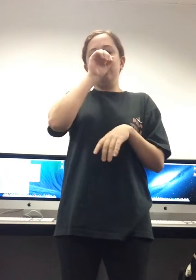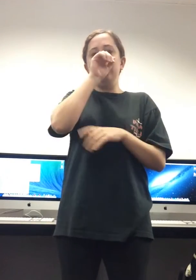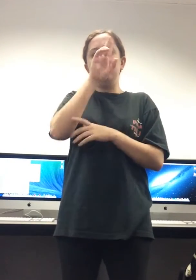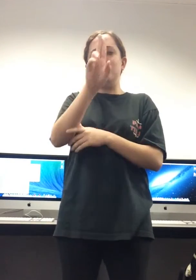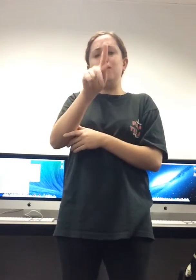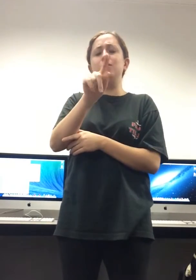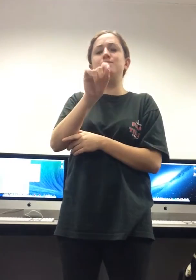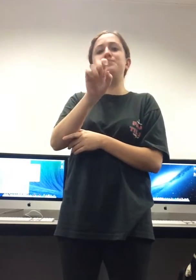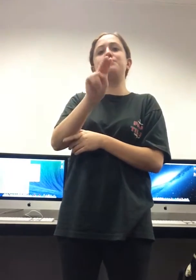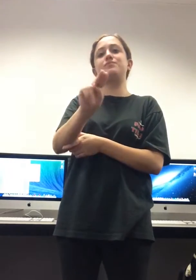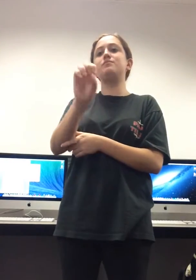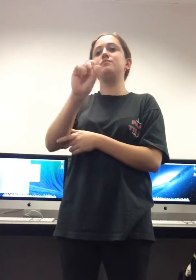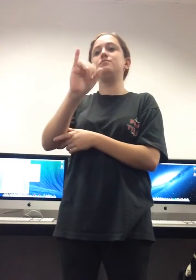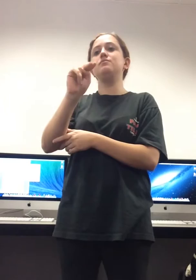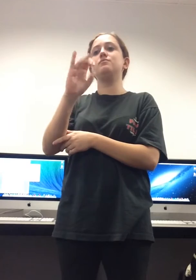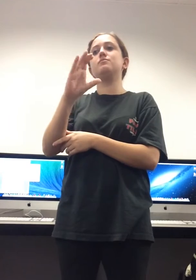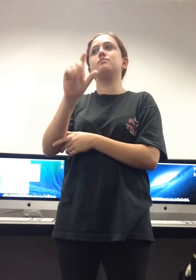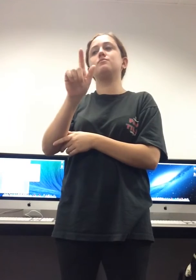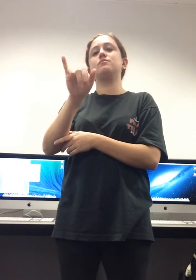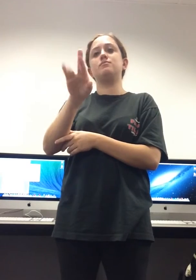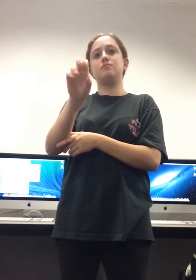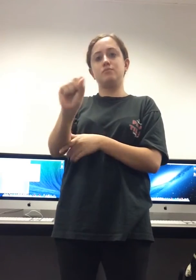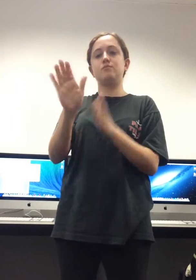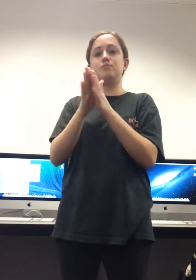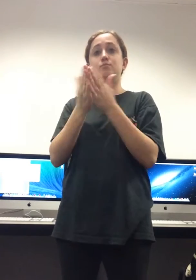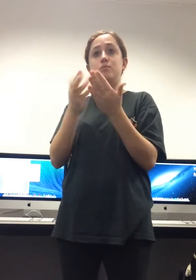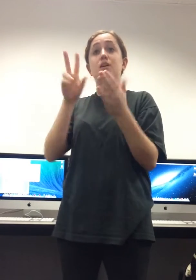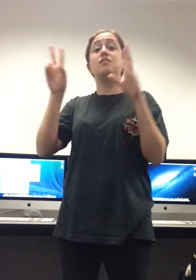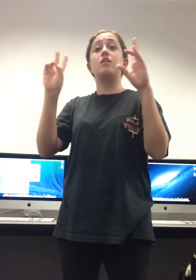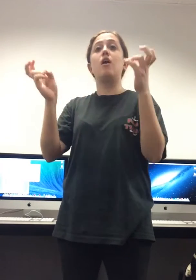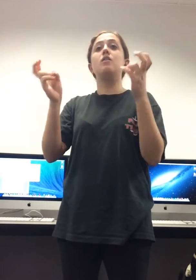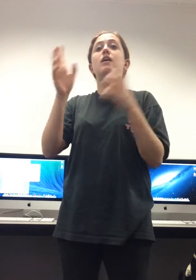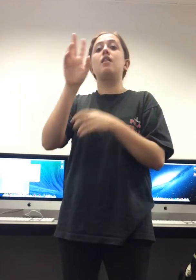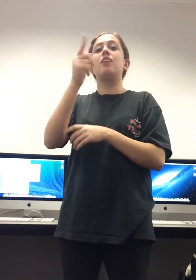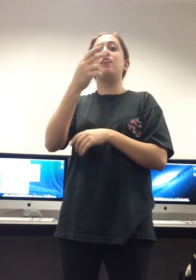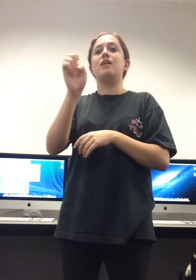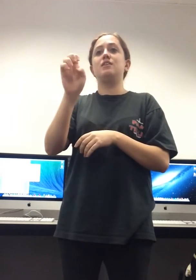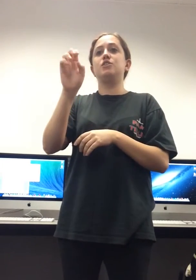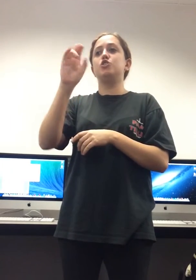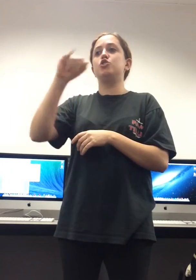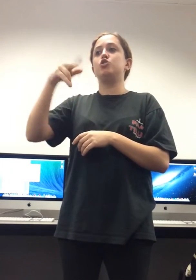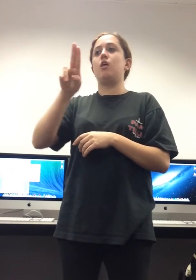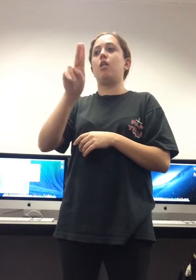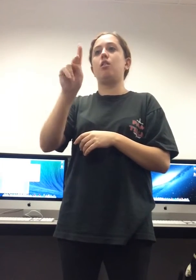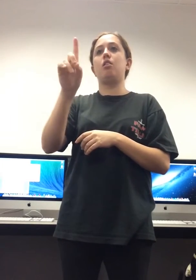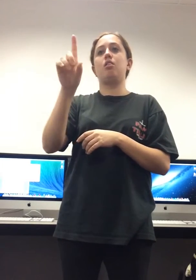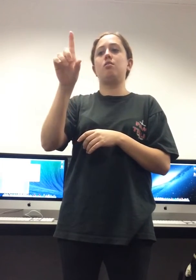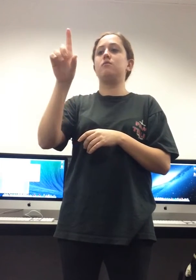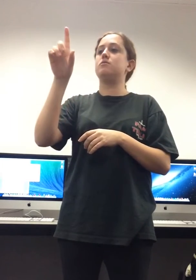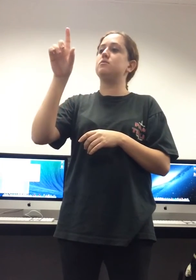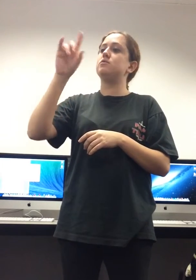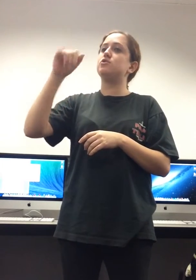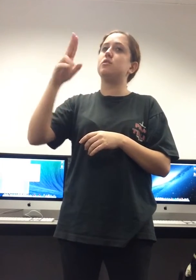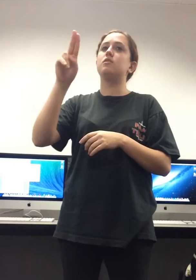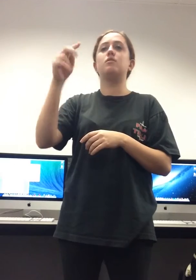Sinclair writes in his book, The Jungle, about the meatpacking industry and the condition that workers were forced to work